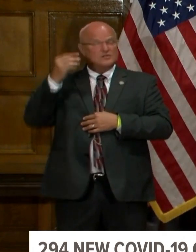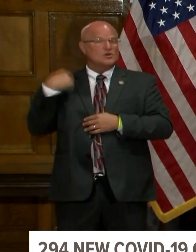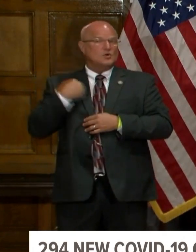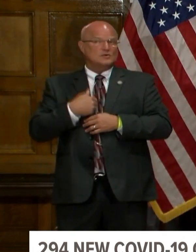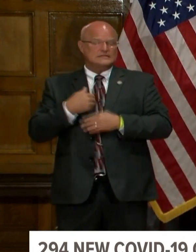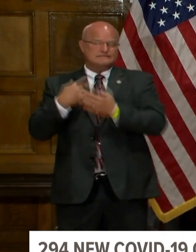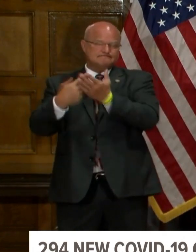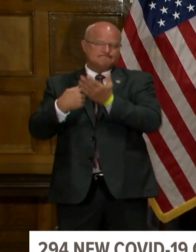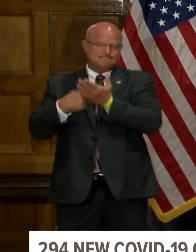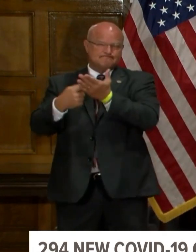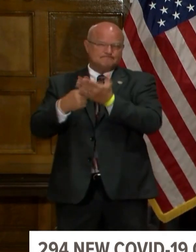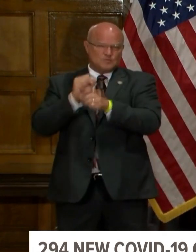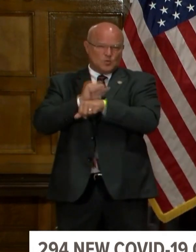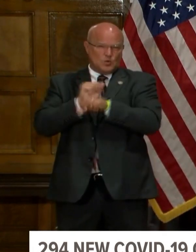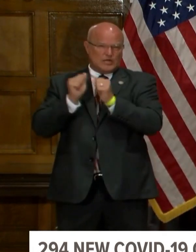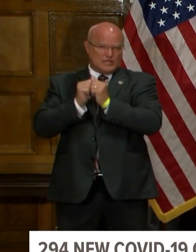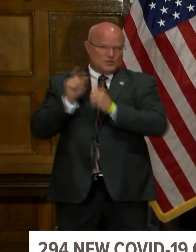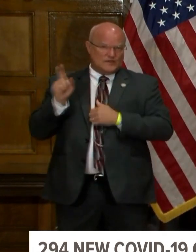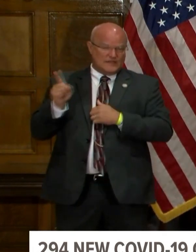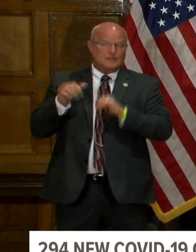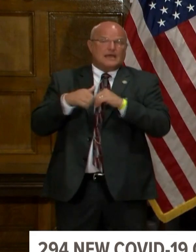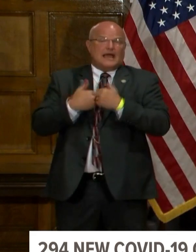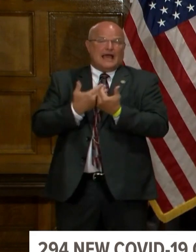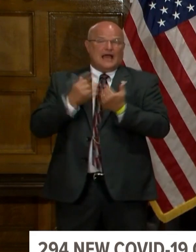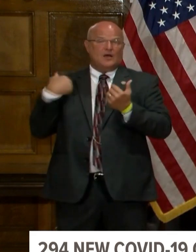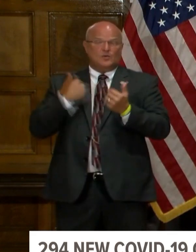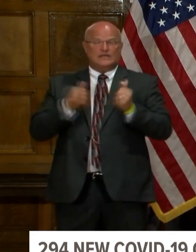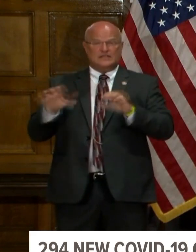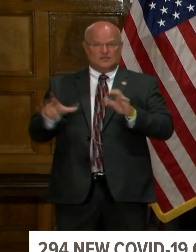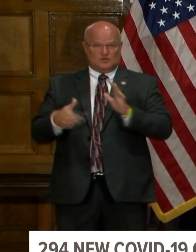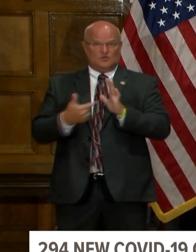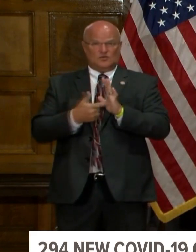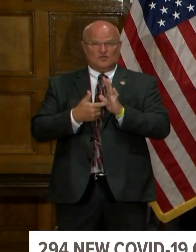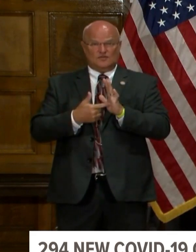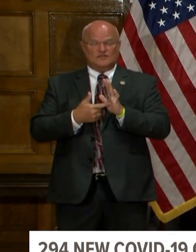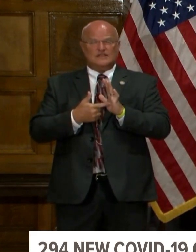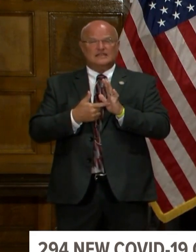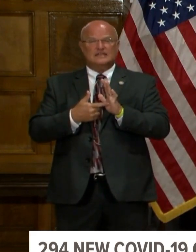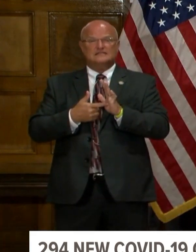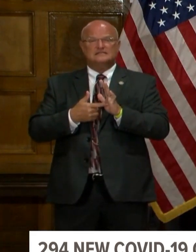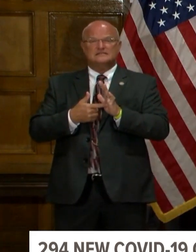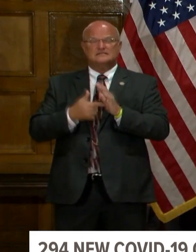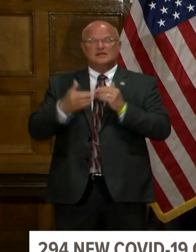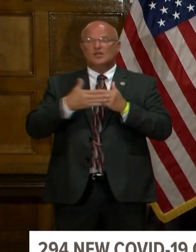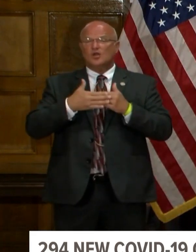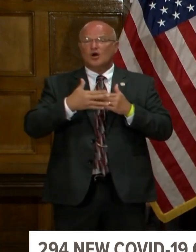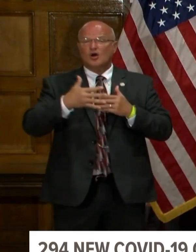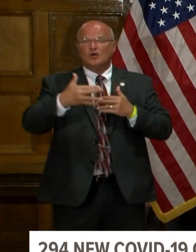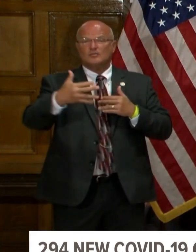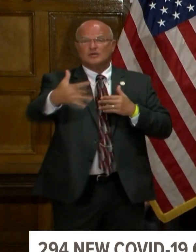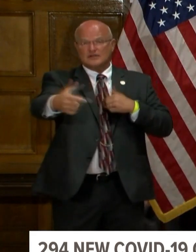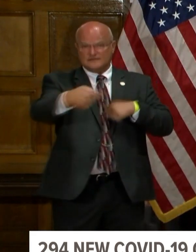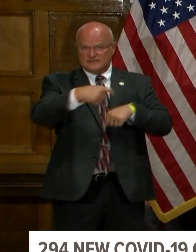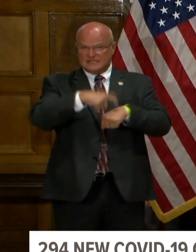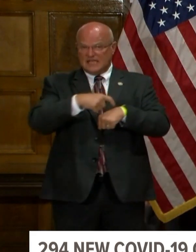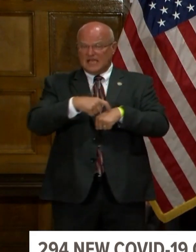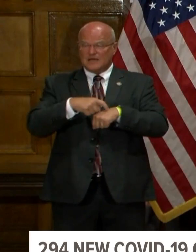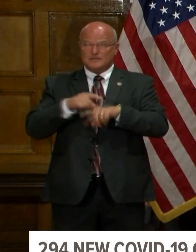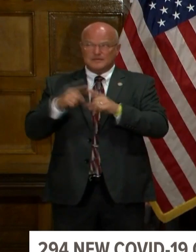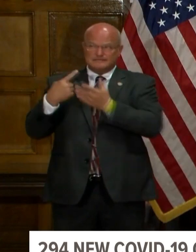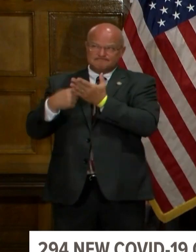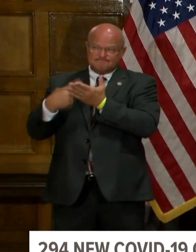still negotiating, working with them as to how we can do this over a longer period of time.